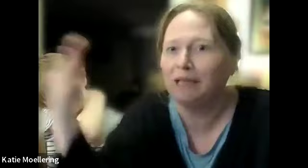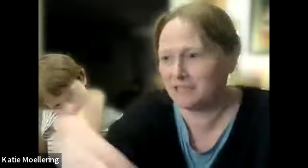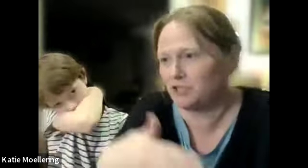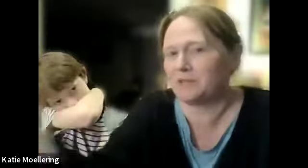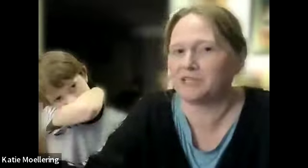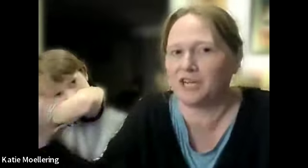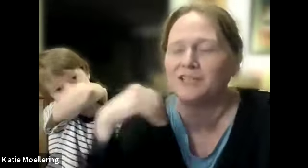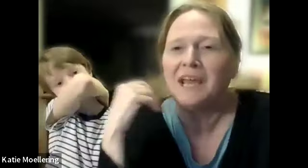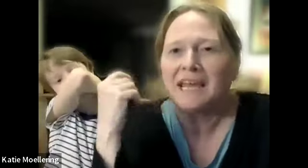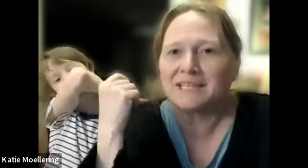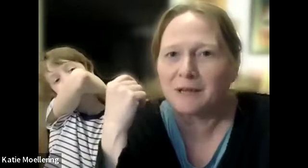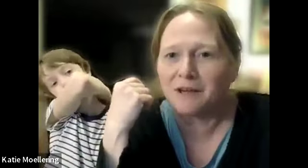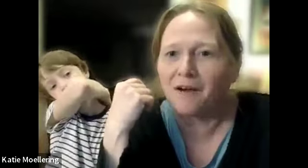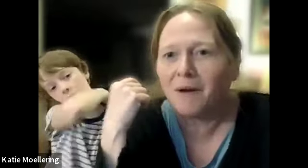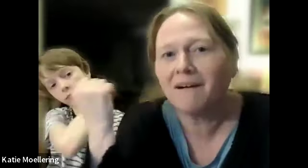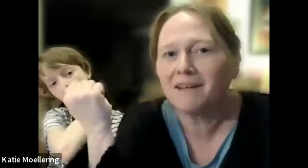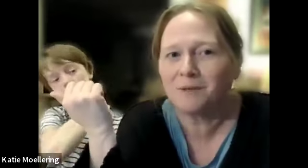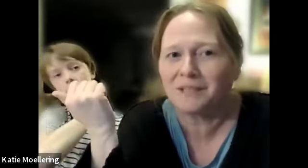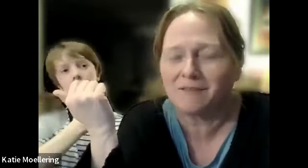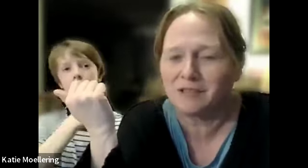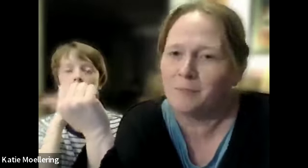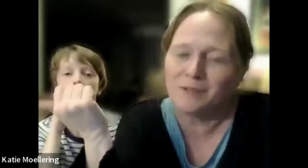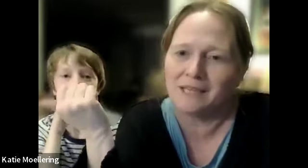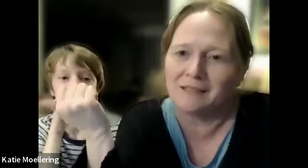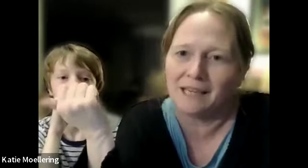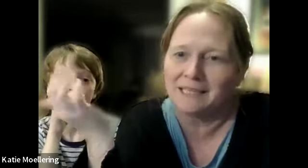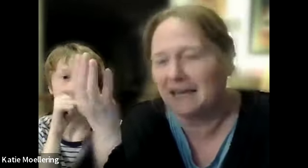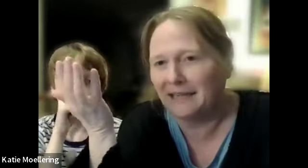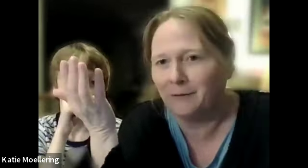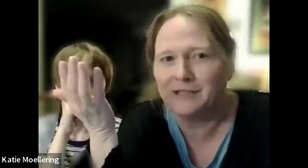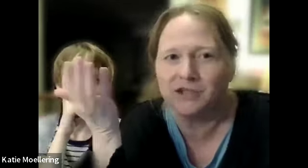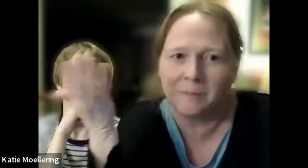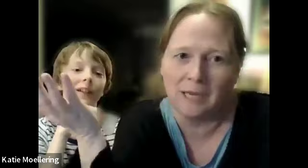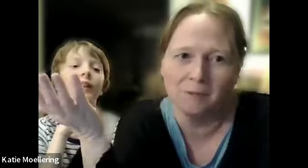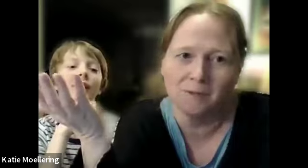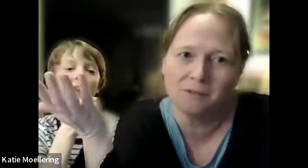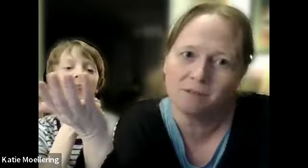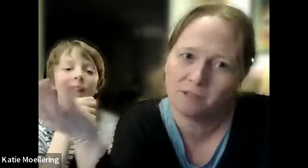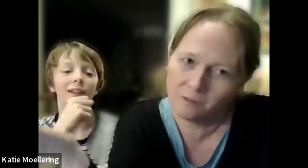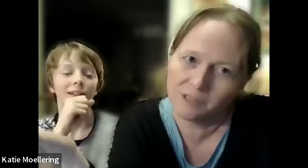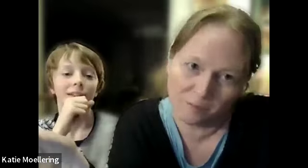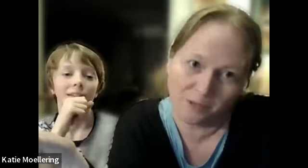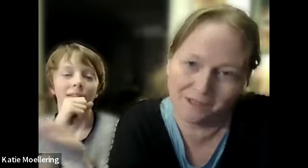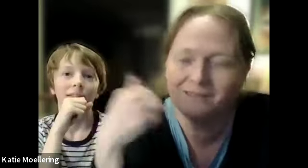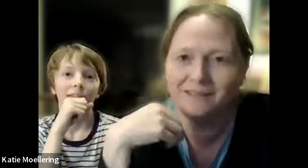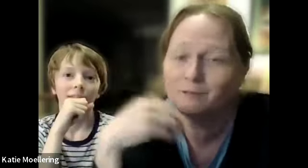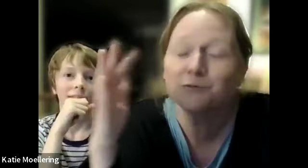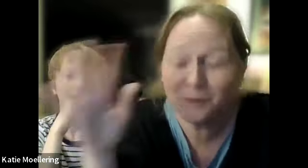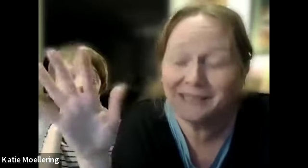in, she would like change. And so I thought, wow, you really have to know music and sign language to be able to interpret. It was